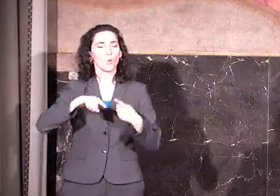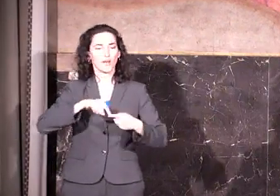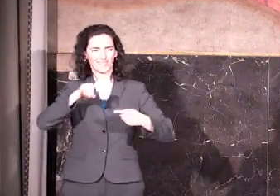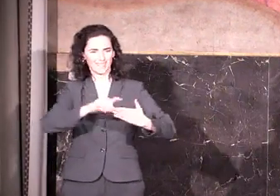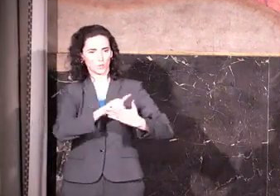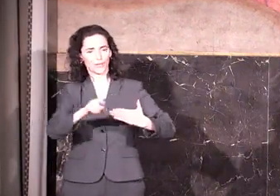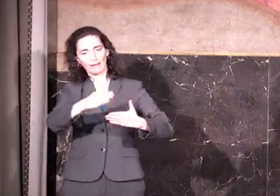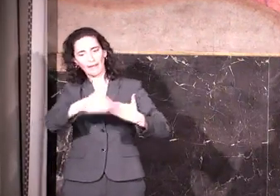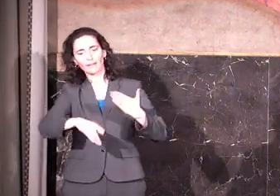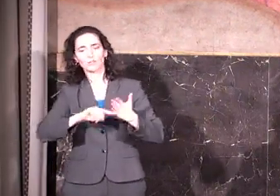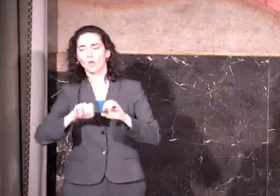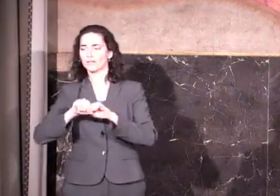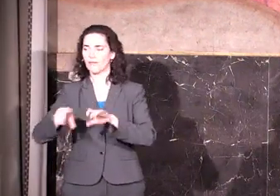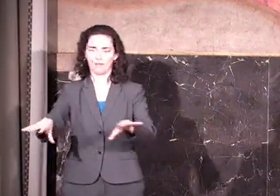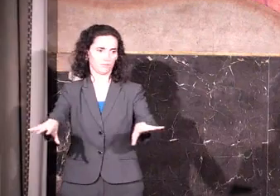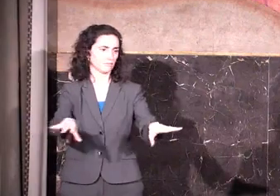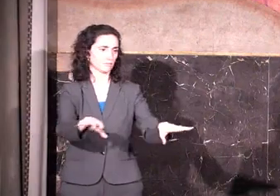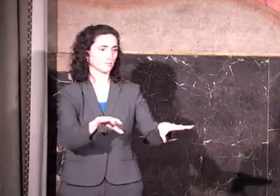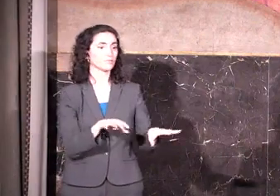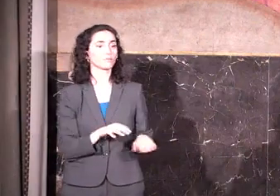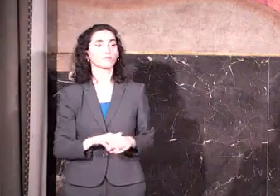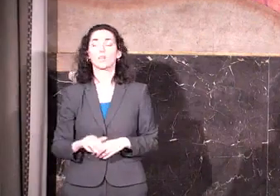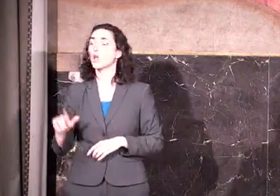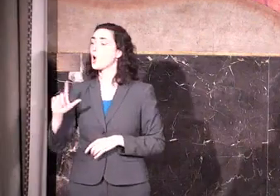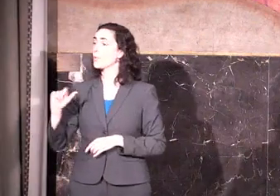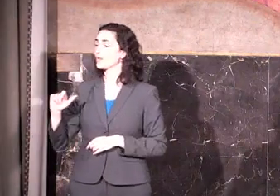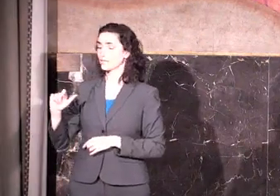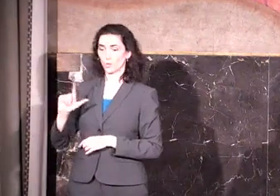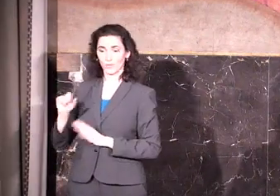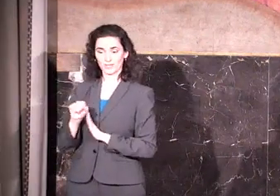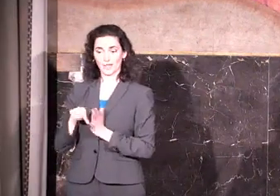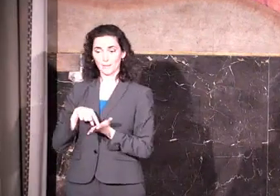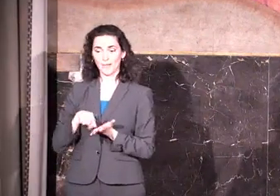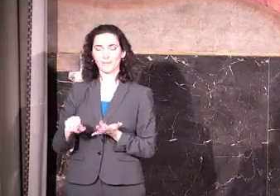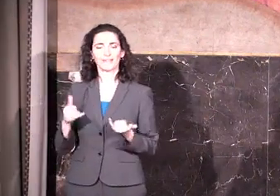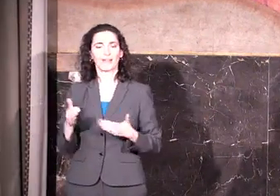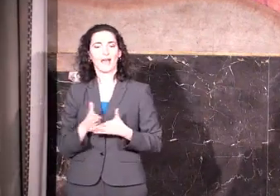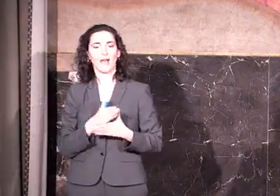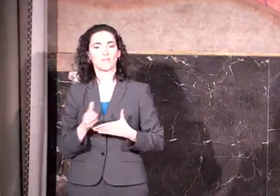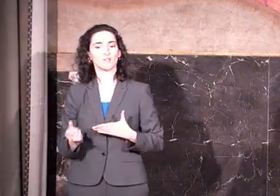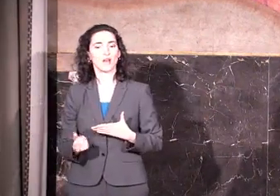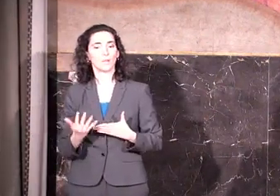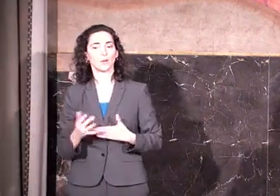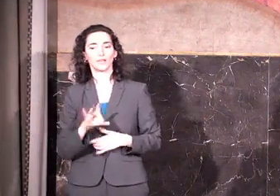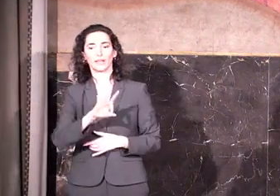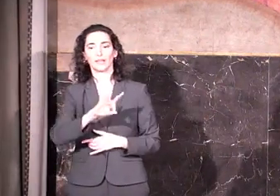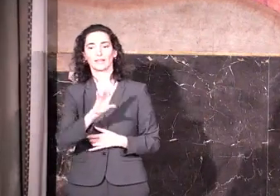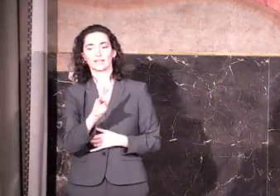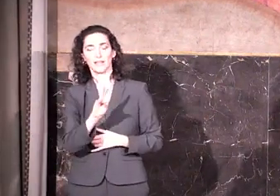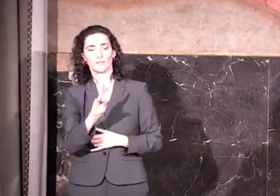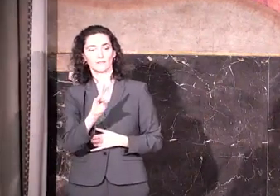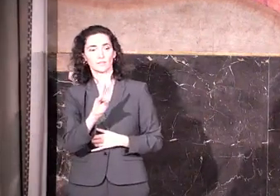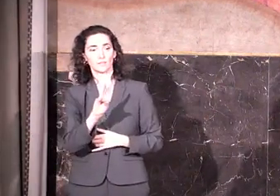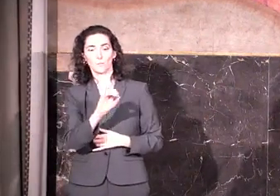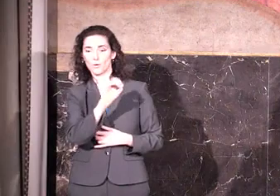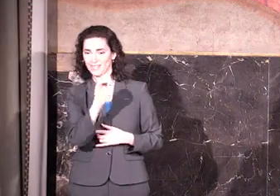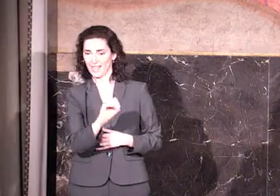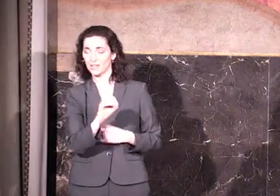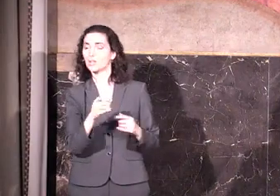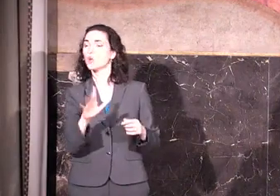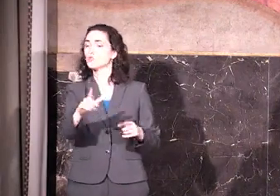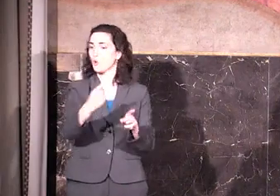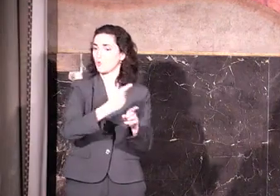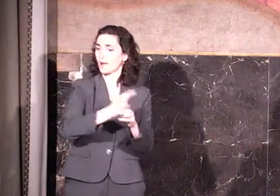the week. Louisiana's payment average right now is 87%.